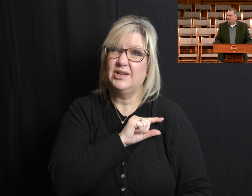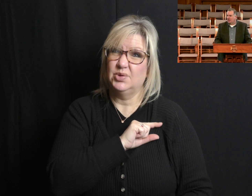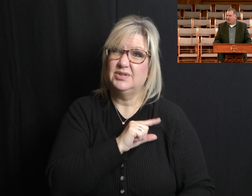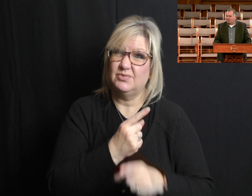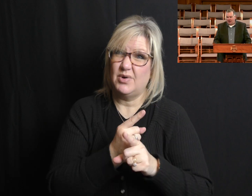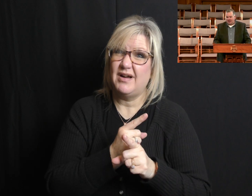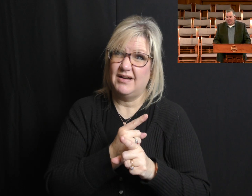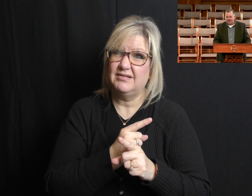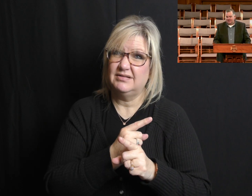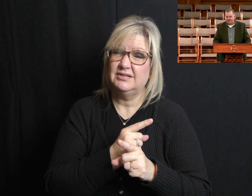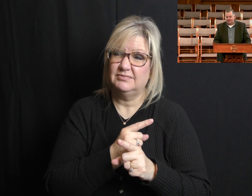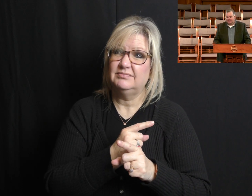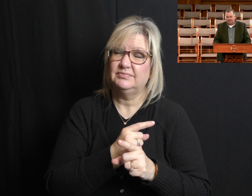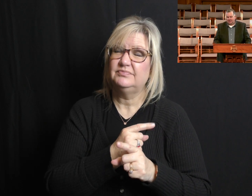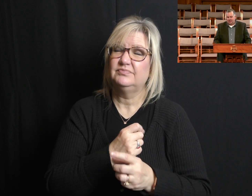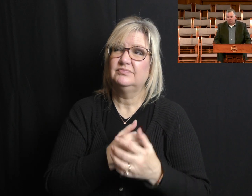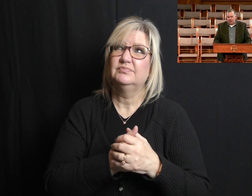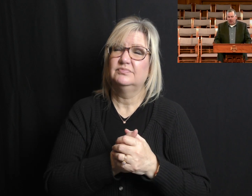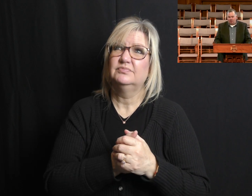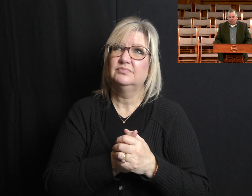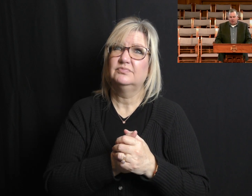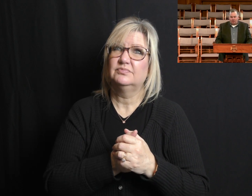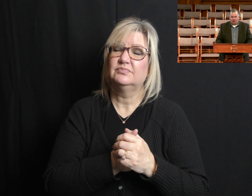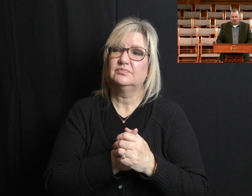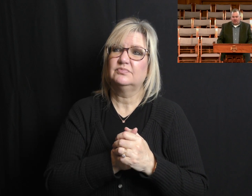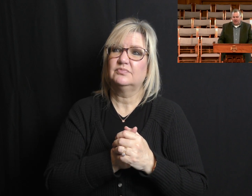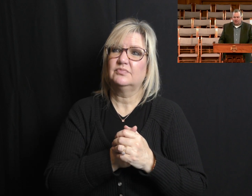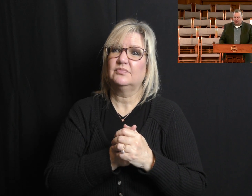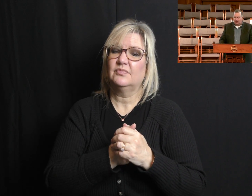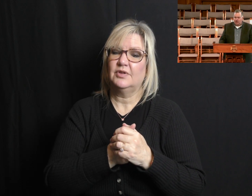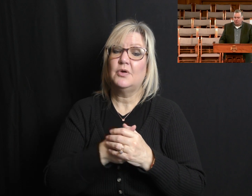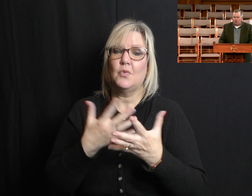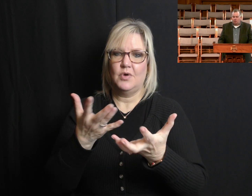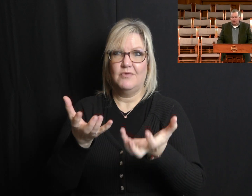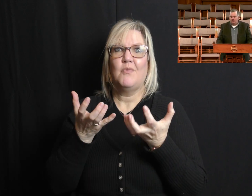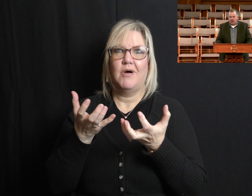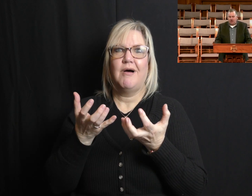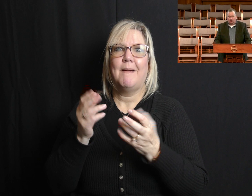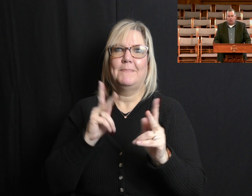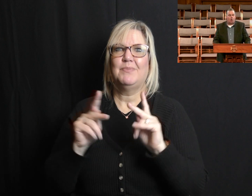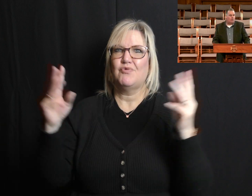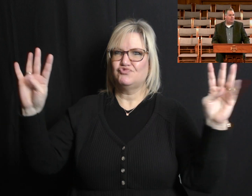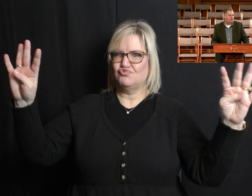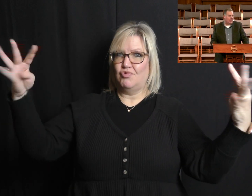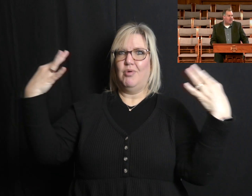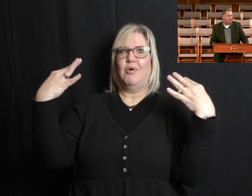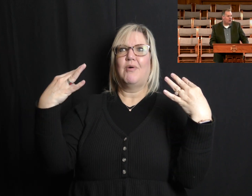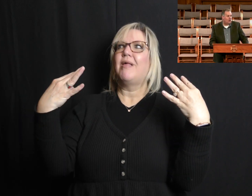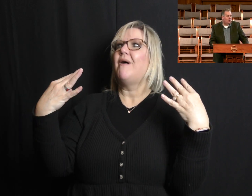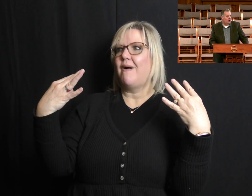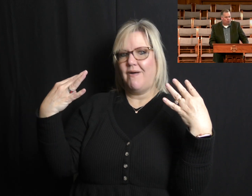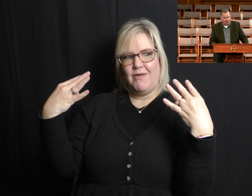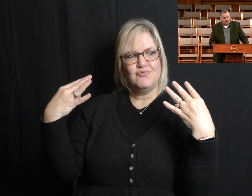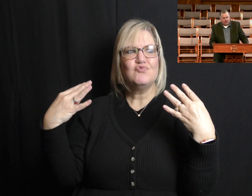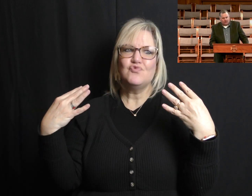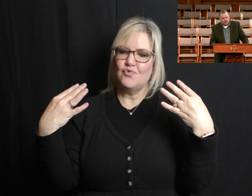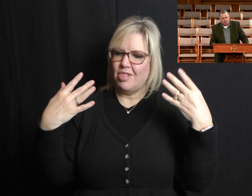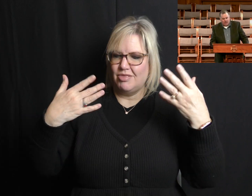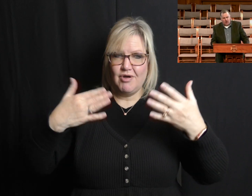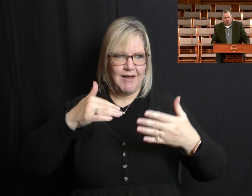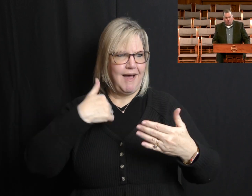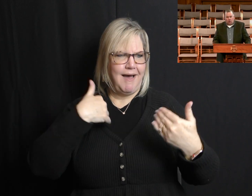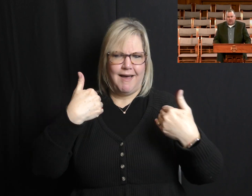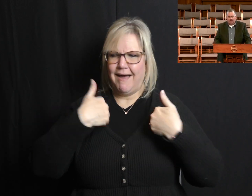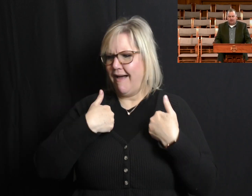We like to steal God's spotlight. We love for people to look at us and see what we've done or what we possess or what position